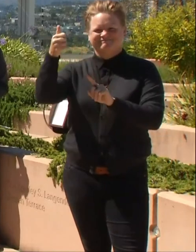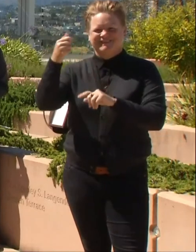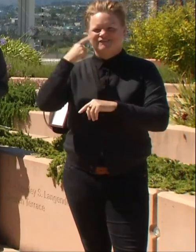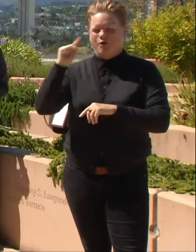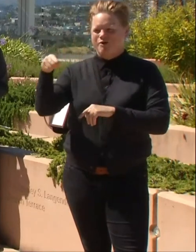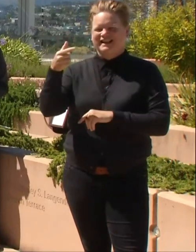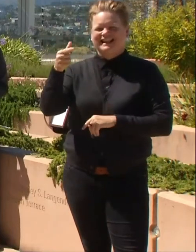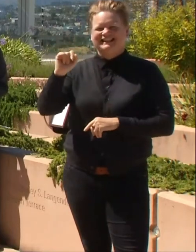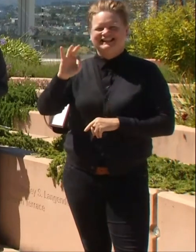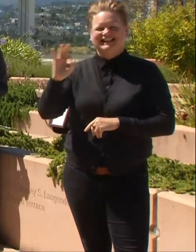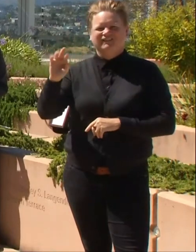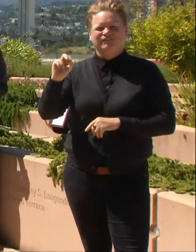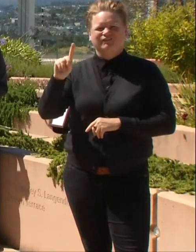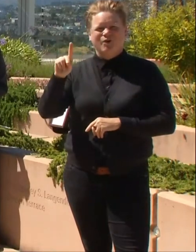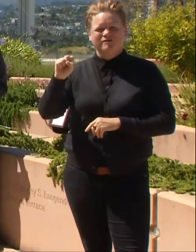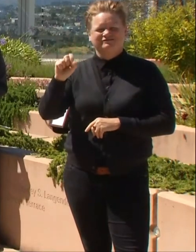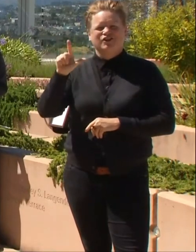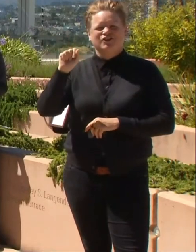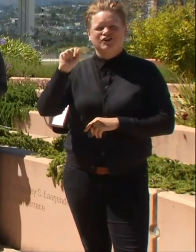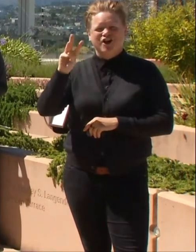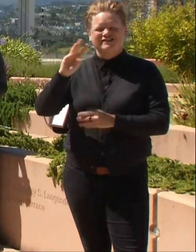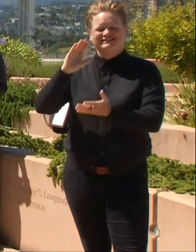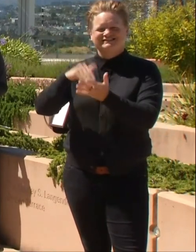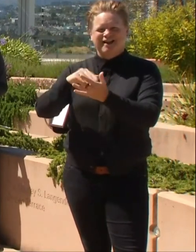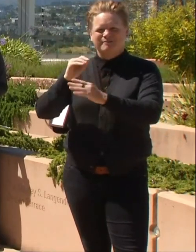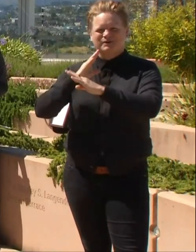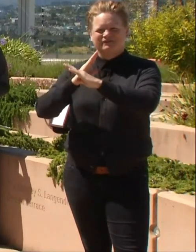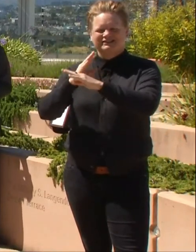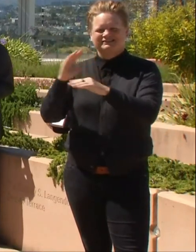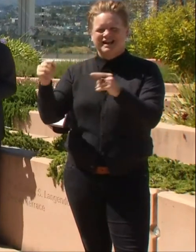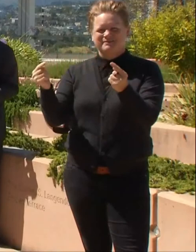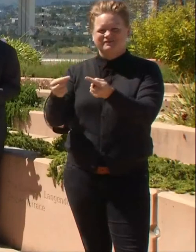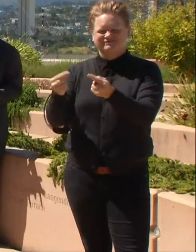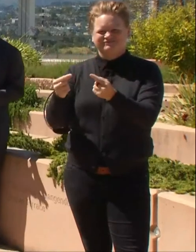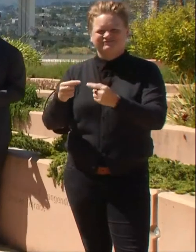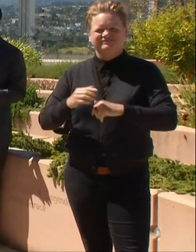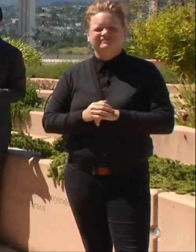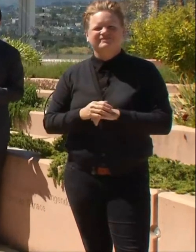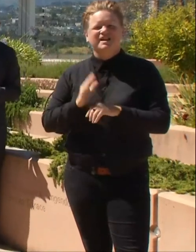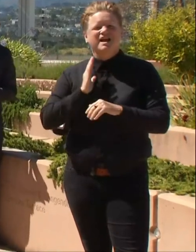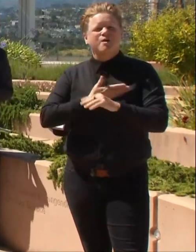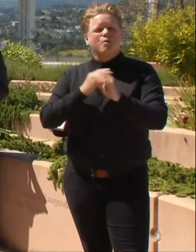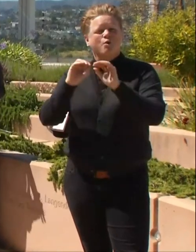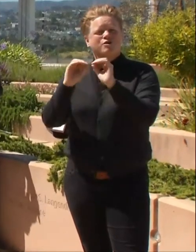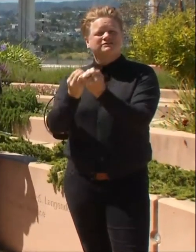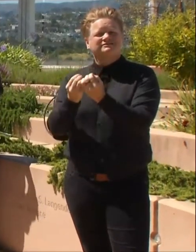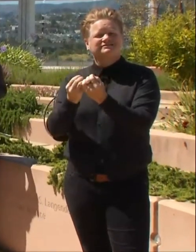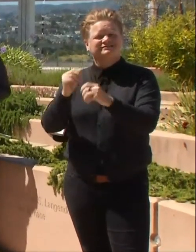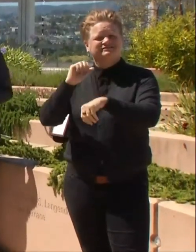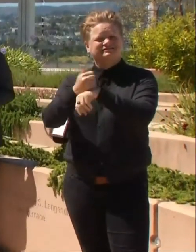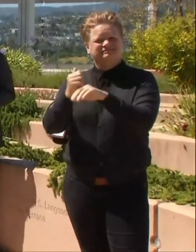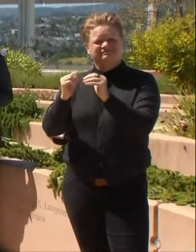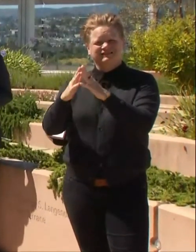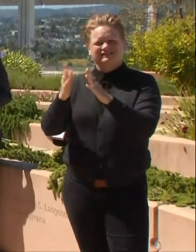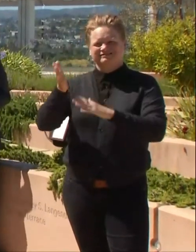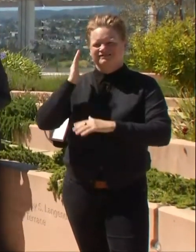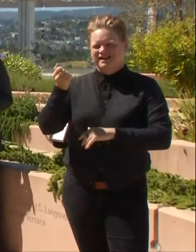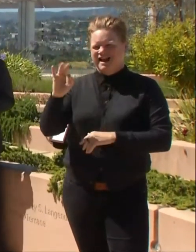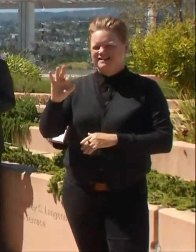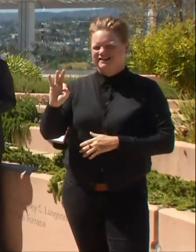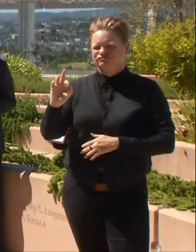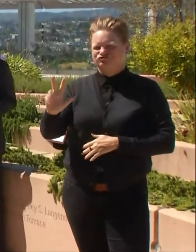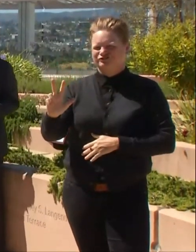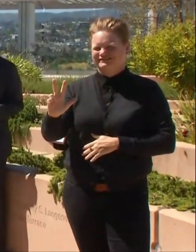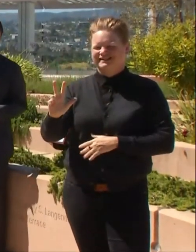Violence. Our predecessor organization was founded in 1993 after the assault weapon massacre